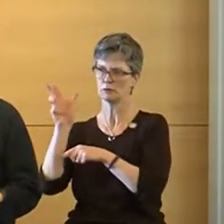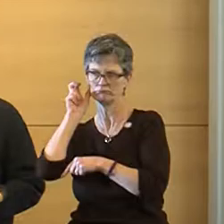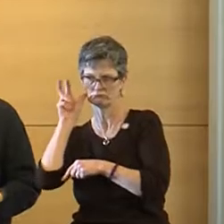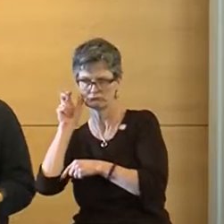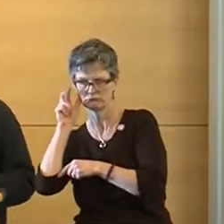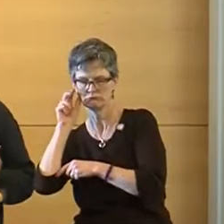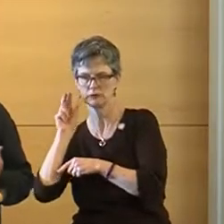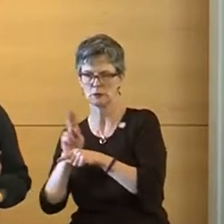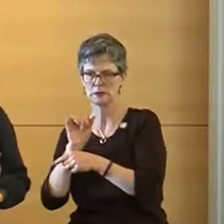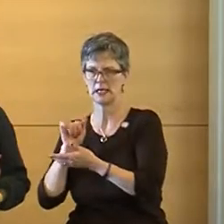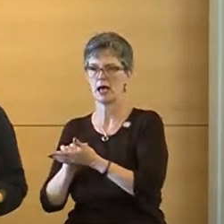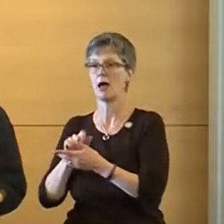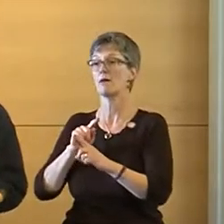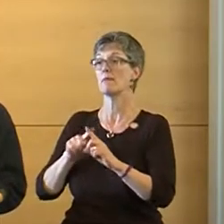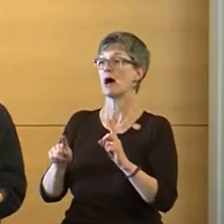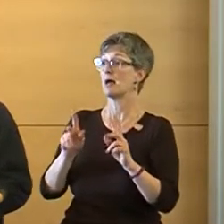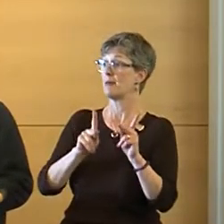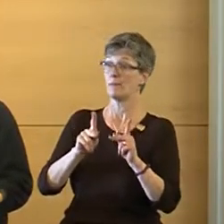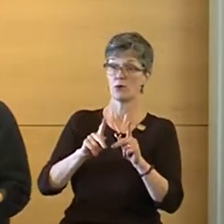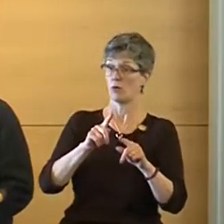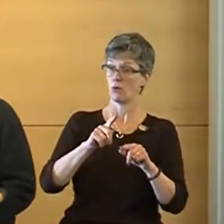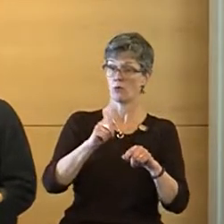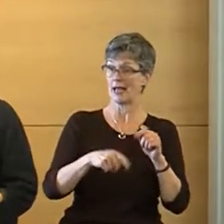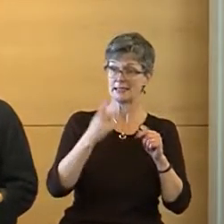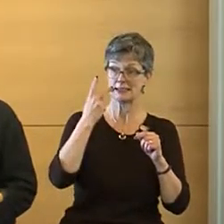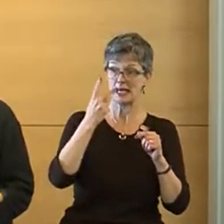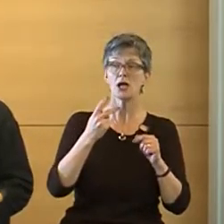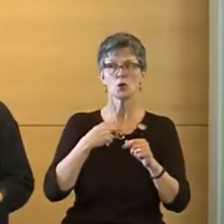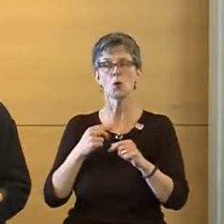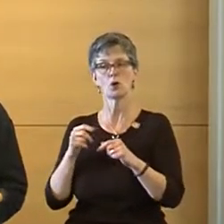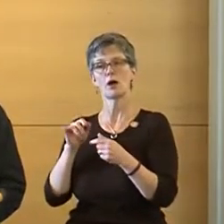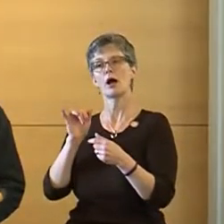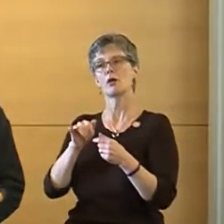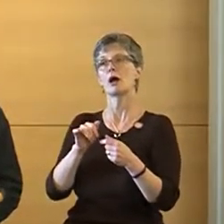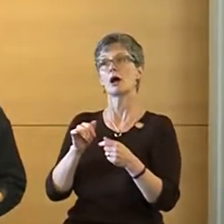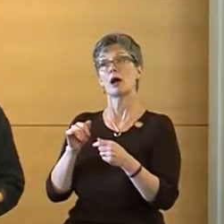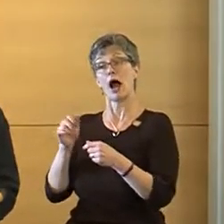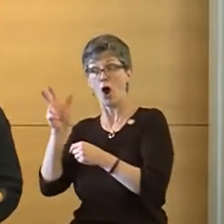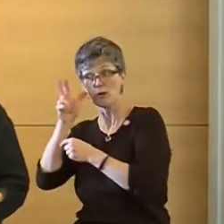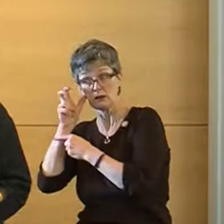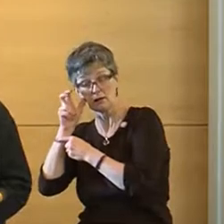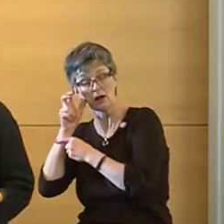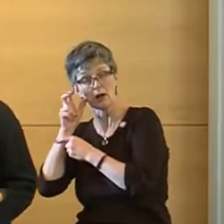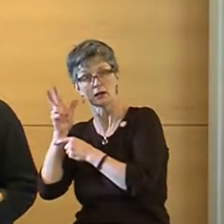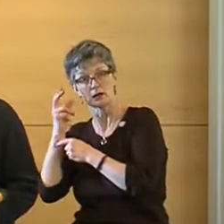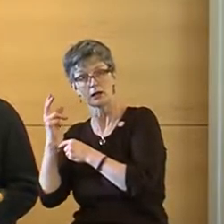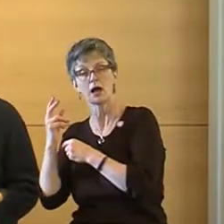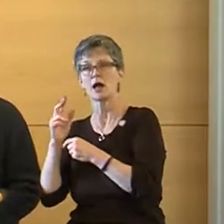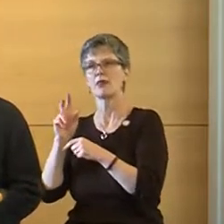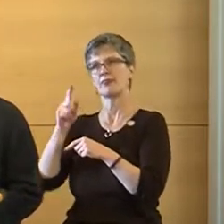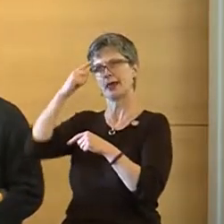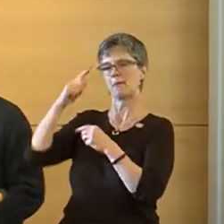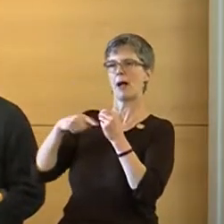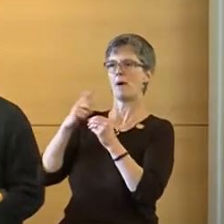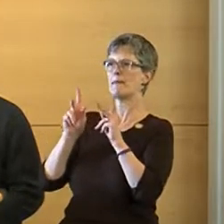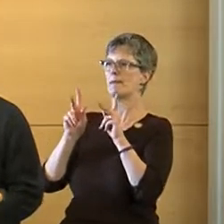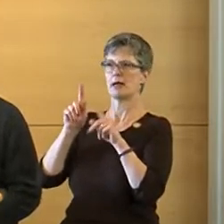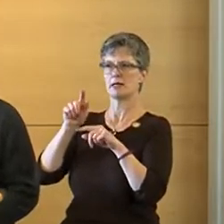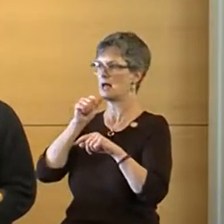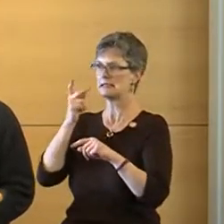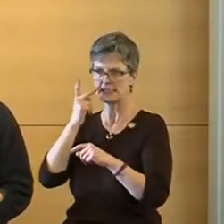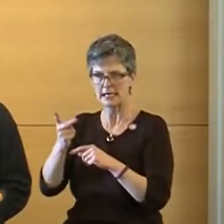here using Siri, so she walked me through where I needed to go to get to City Hall. So I was using an audible